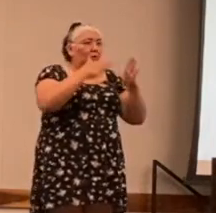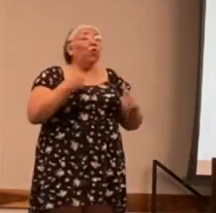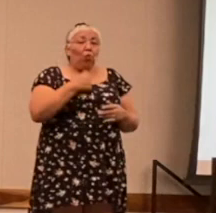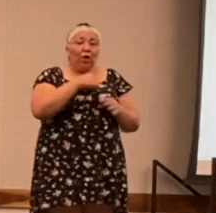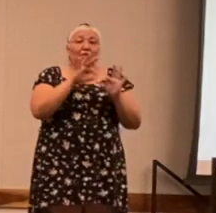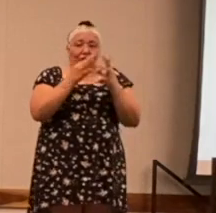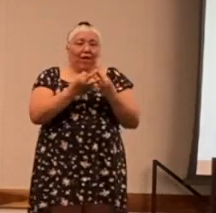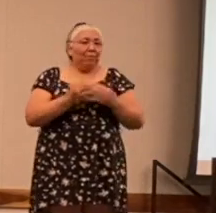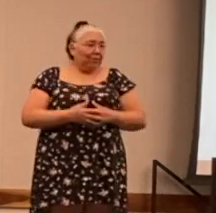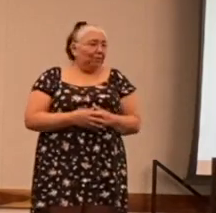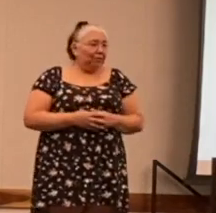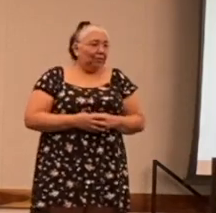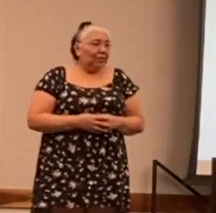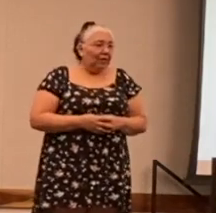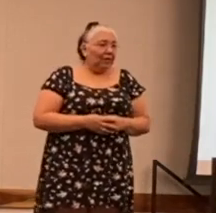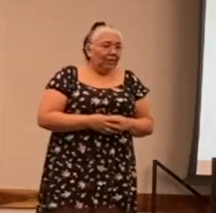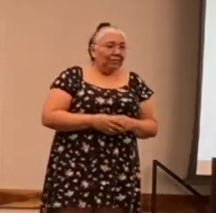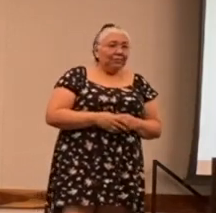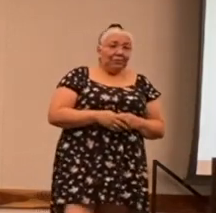family.